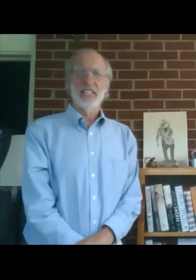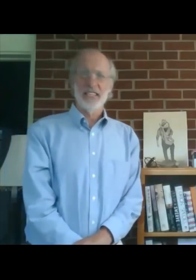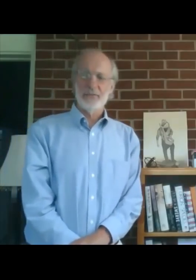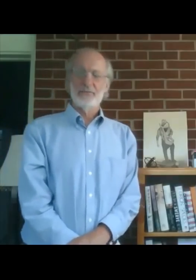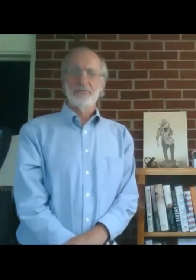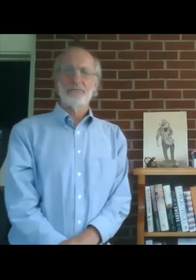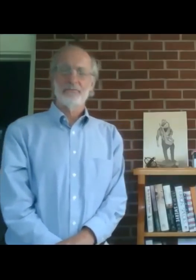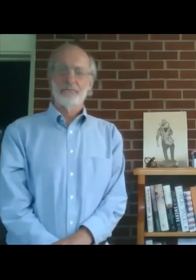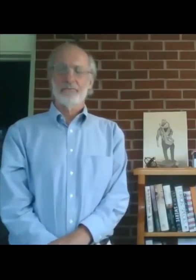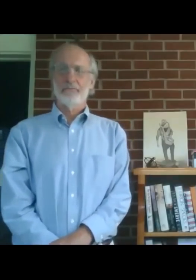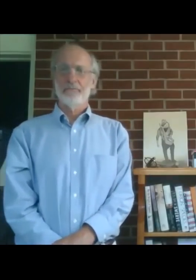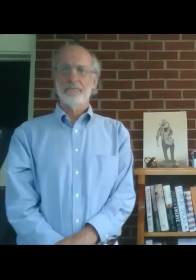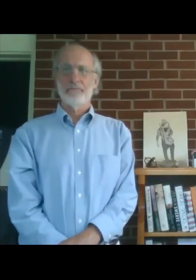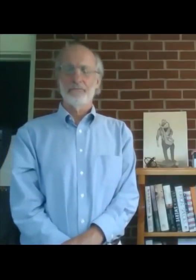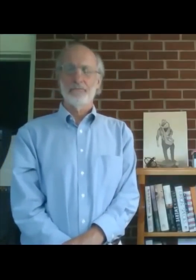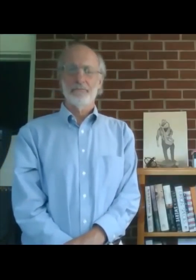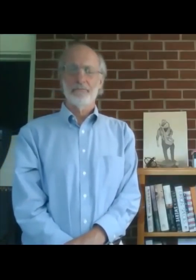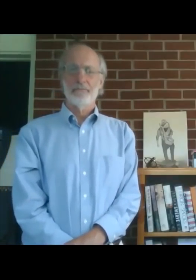Okay, sign it.